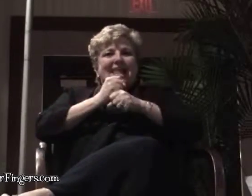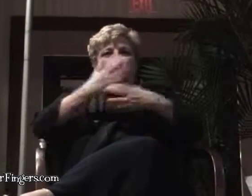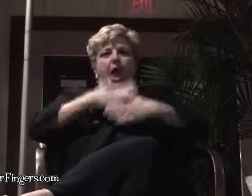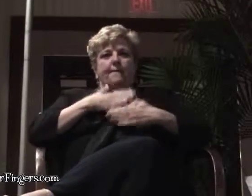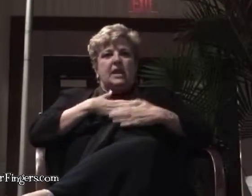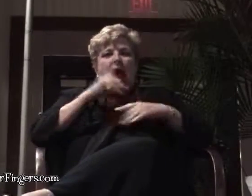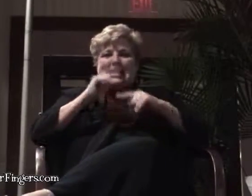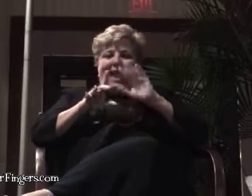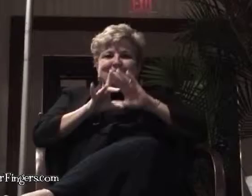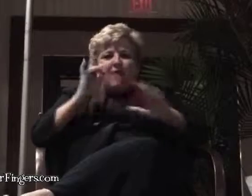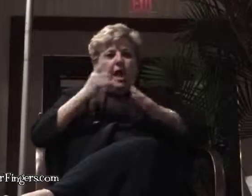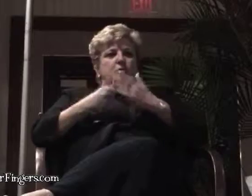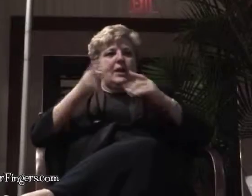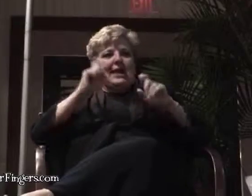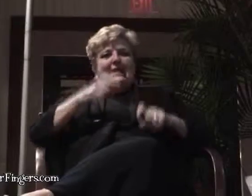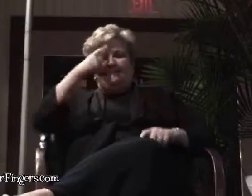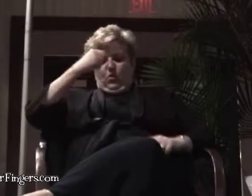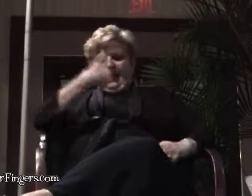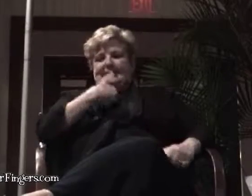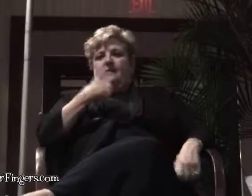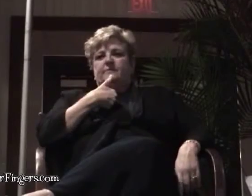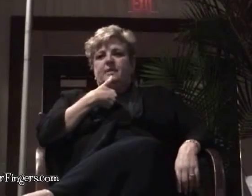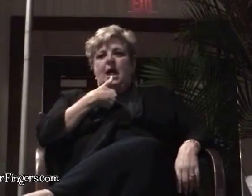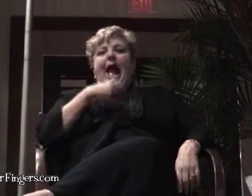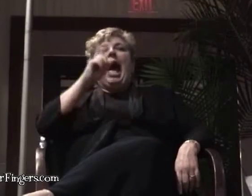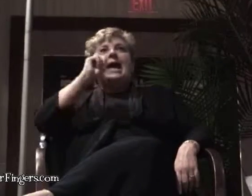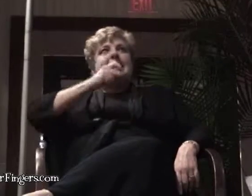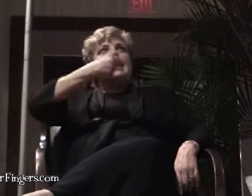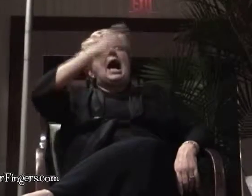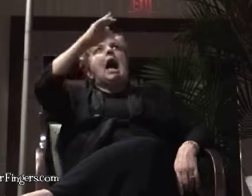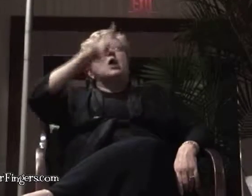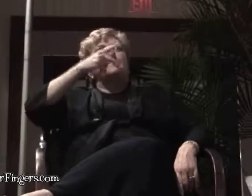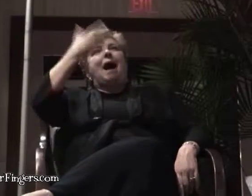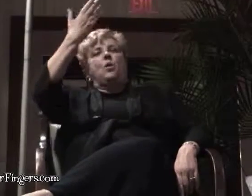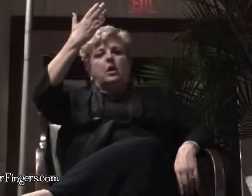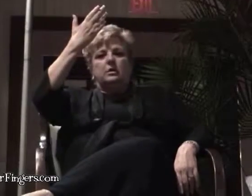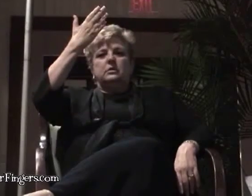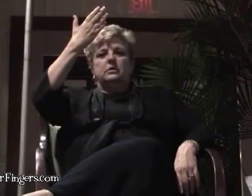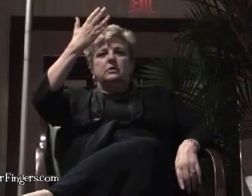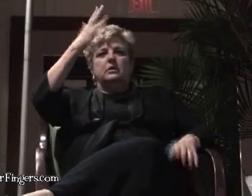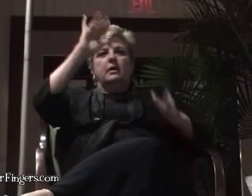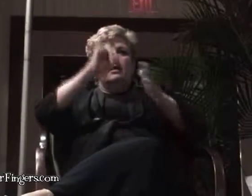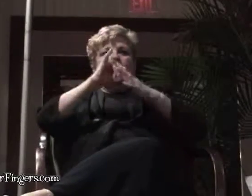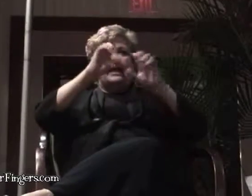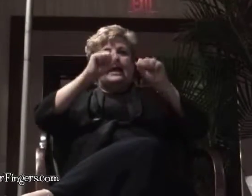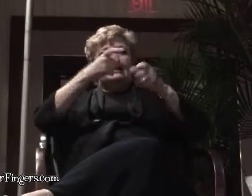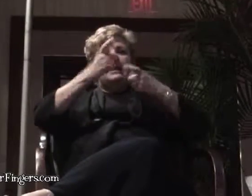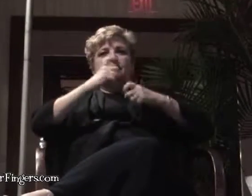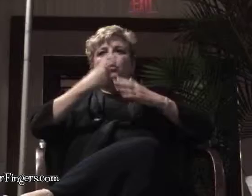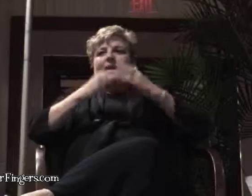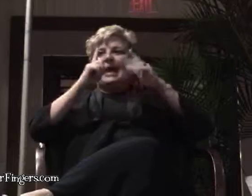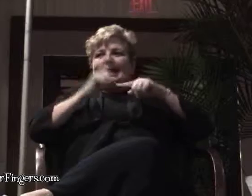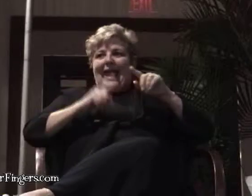need for myself. I need a higher power that can give me what I can't do for myself. And this was all good news. I did a